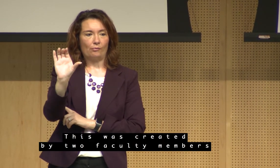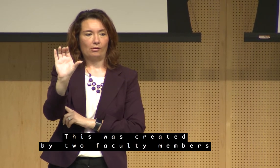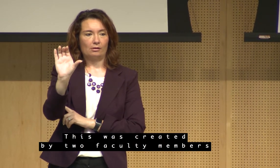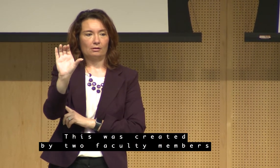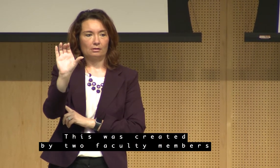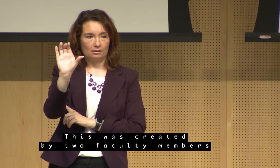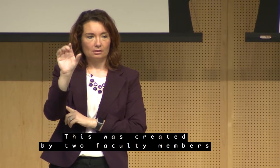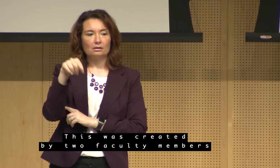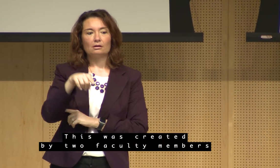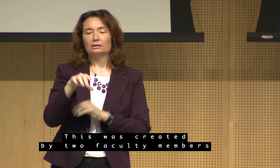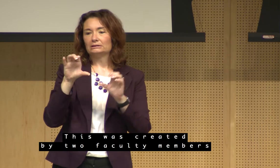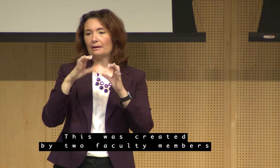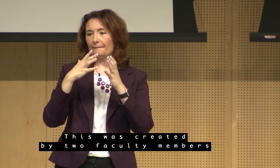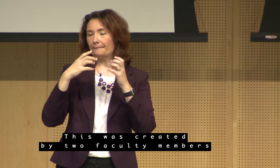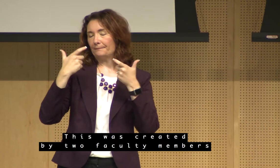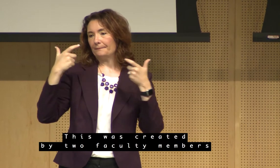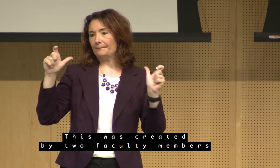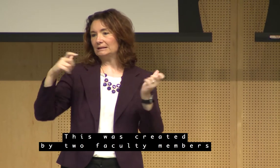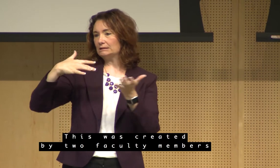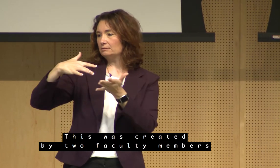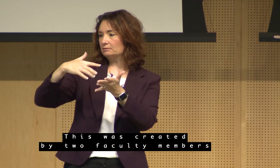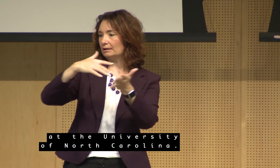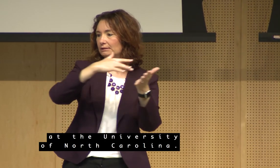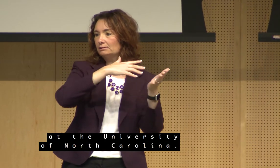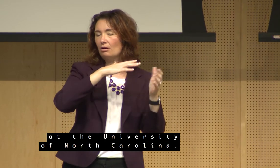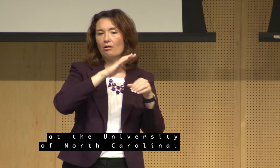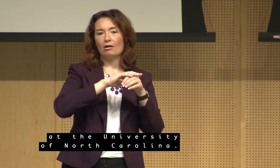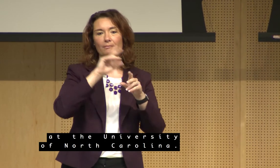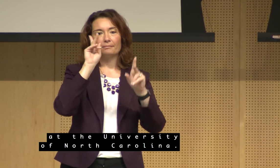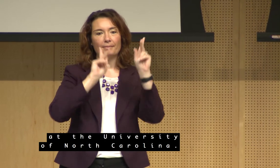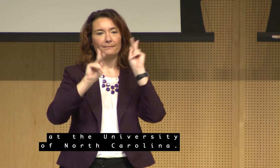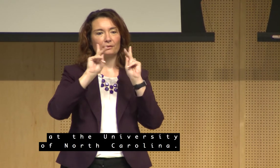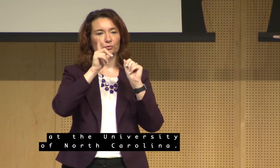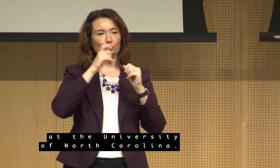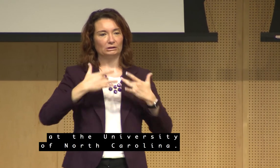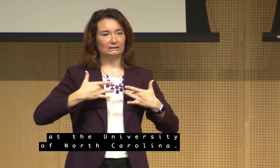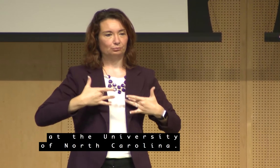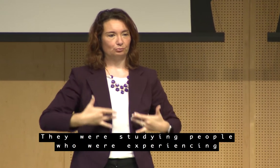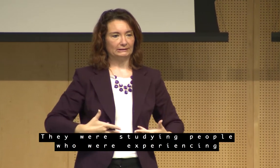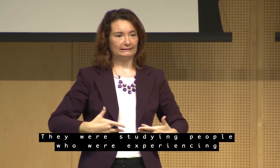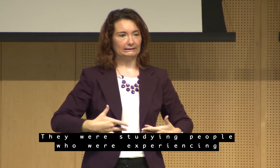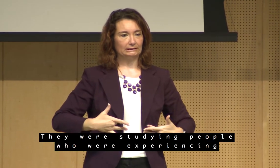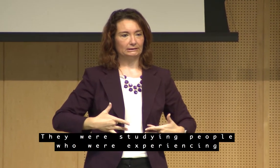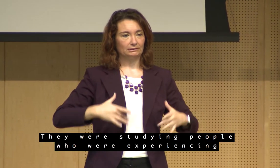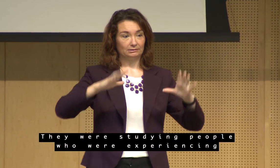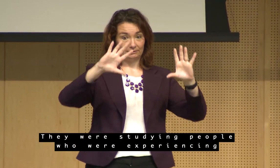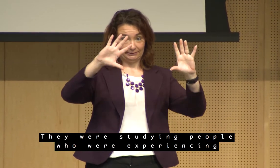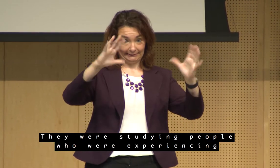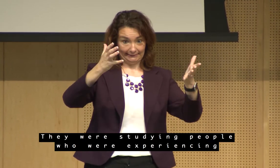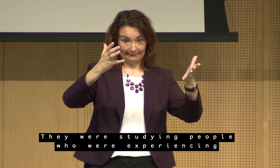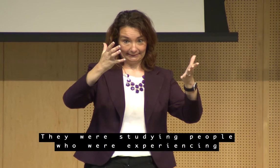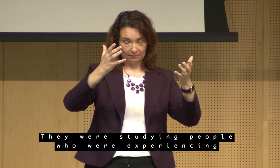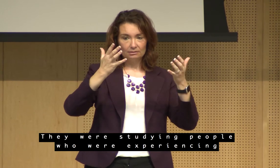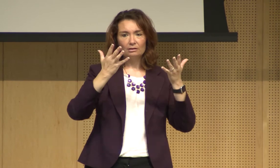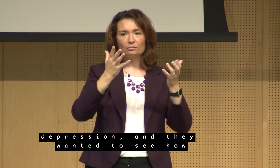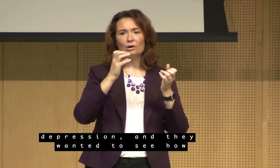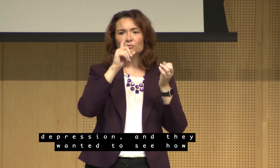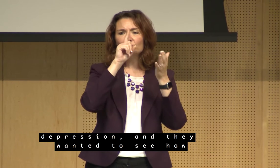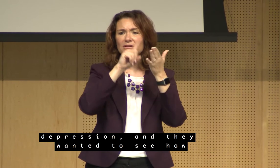This was created by two faculty members at the University of North Carolina. They were studying people who were experiencing depression, and